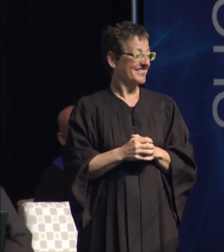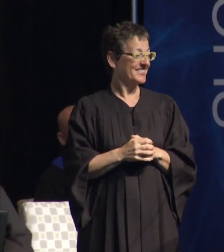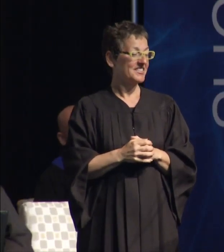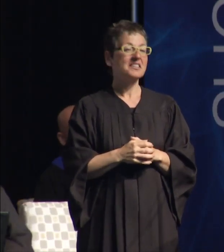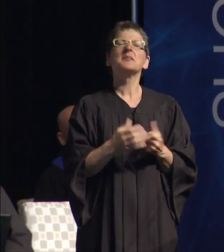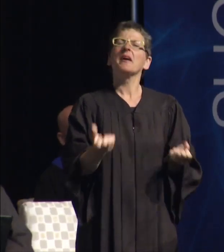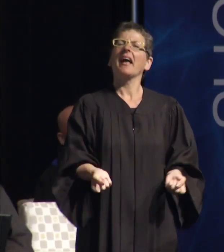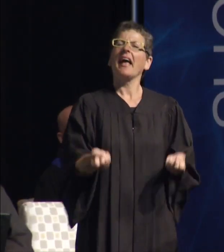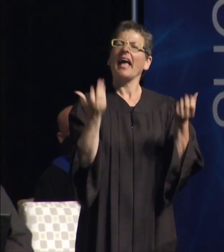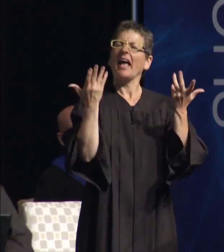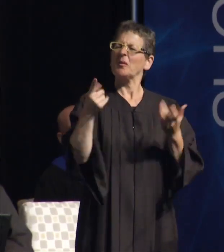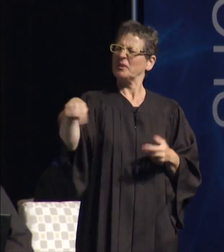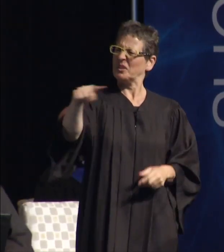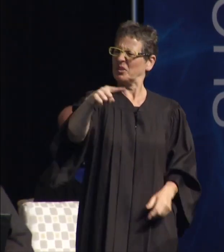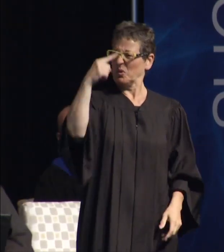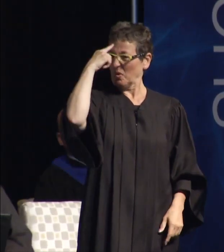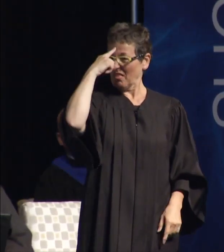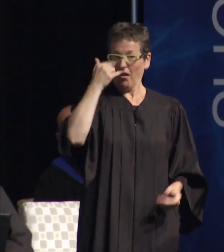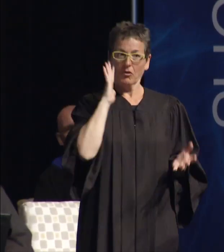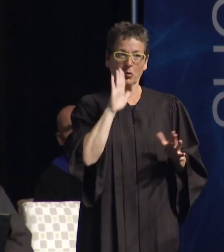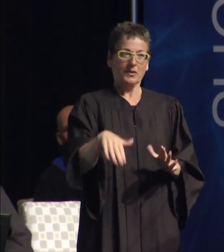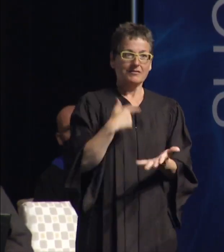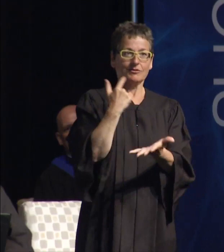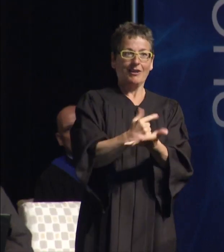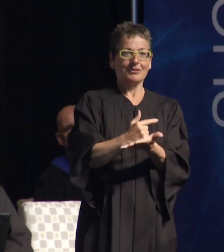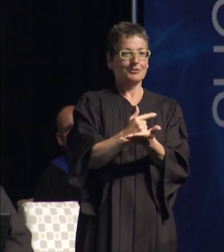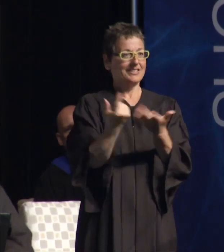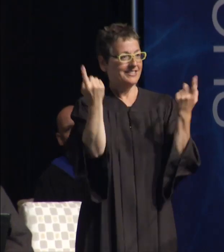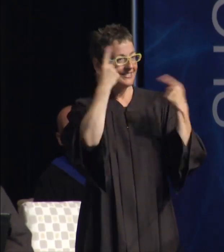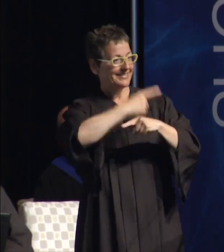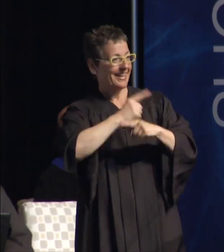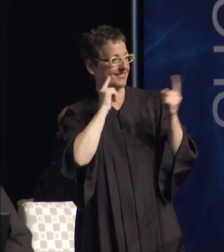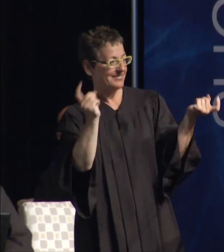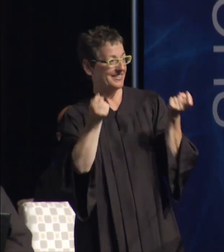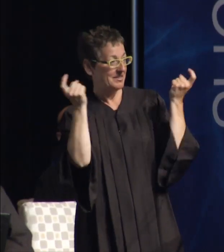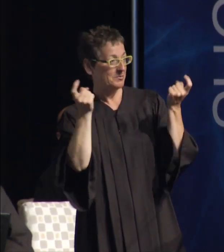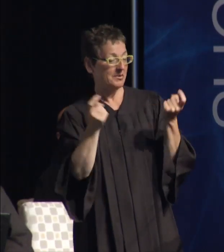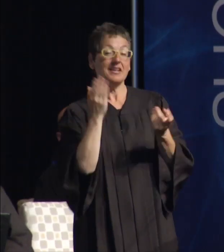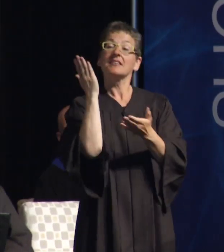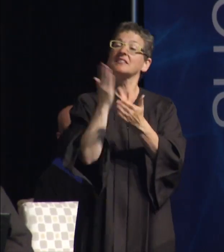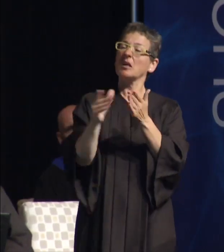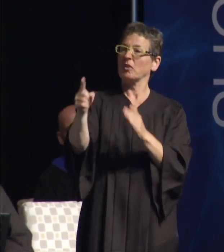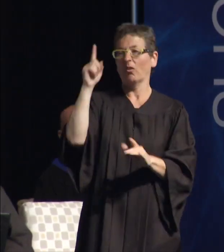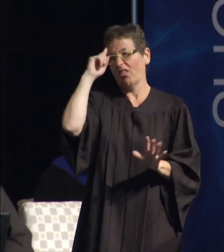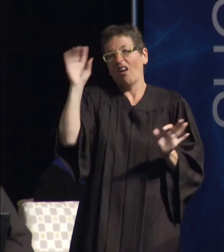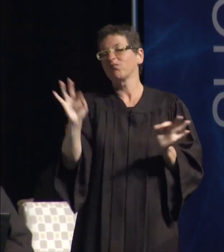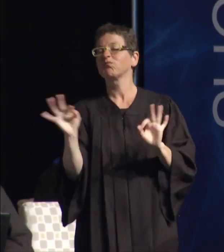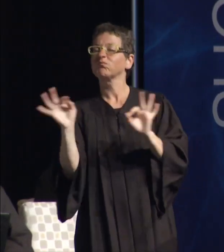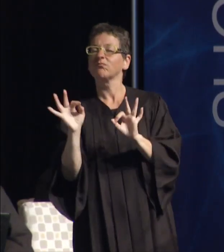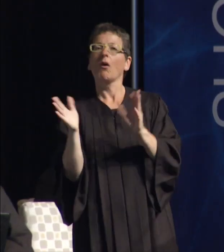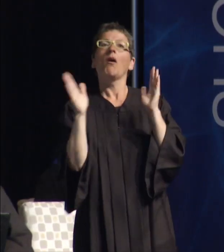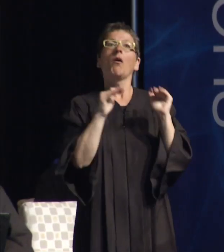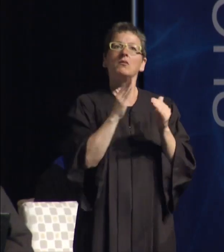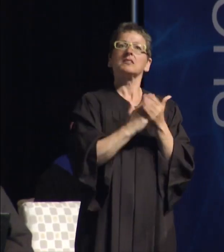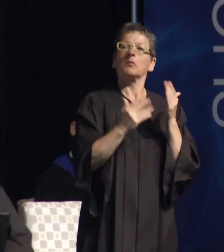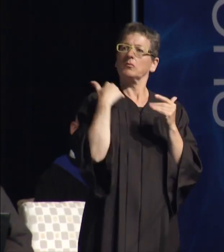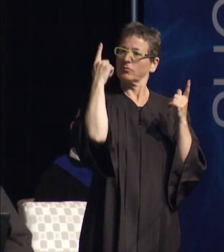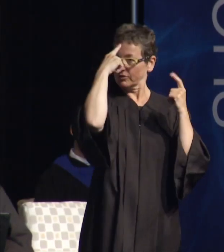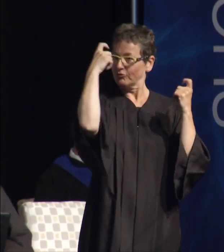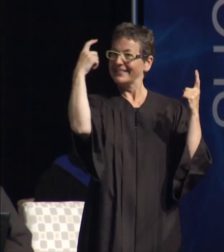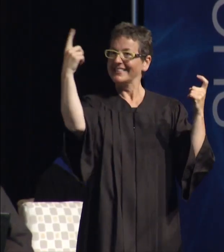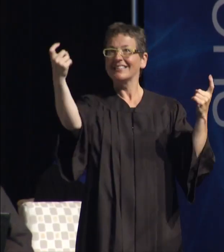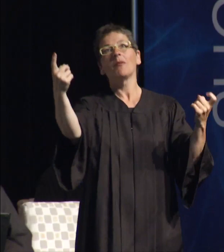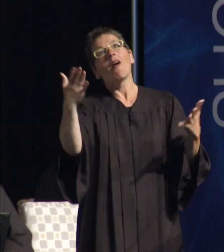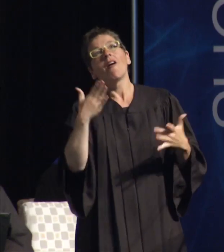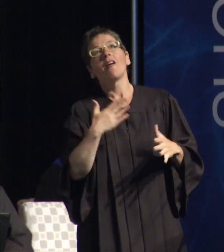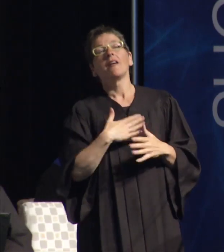So how many of you would ever have thought you'd end up here today? Sadly for some, a dream is all it will ever be. In a